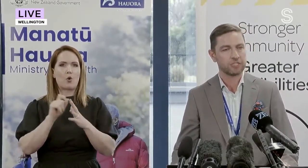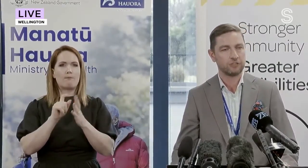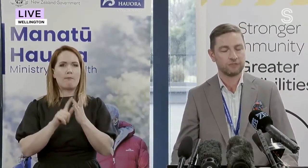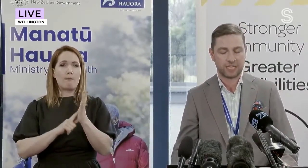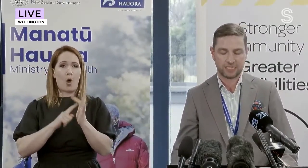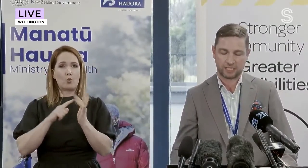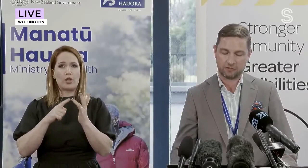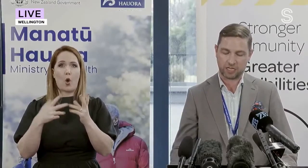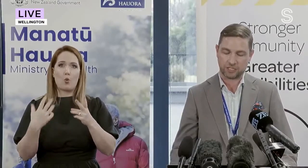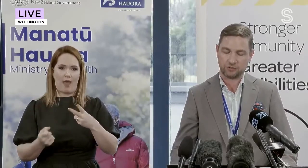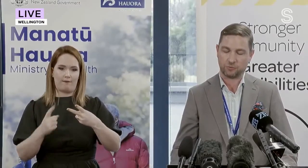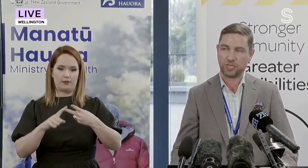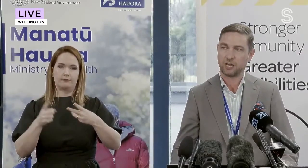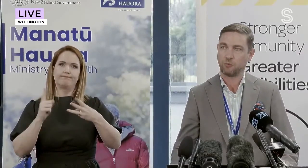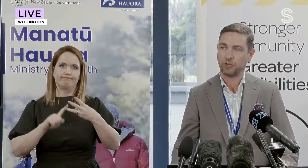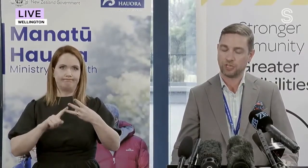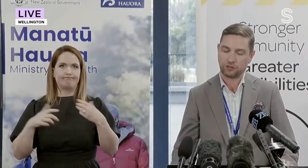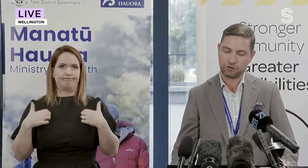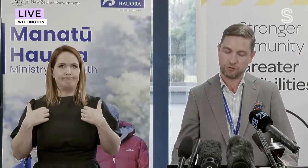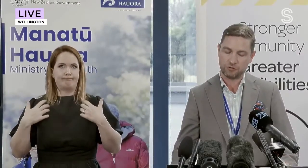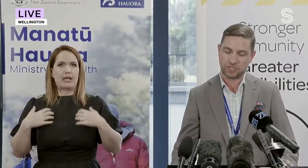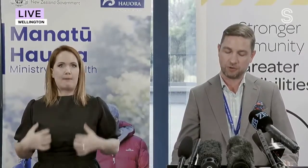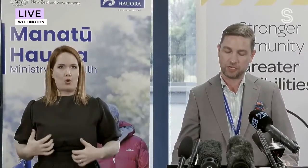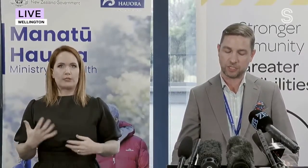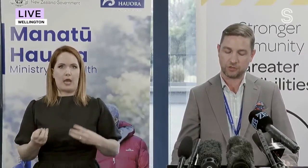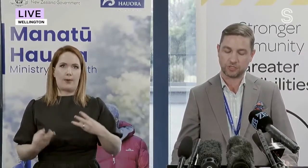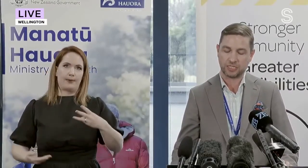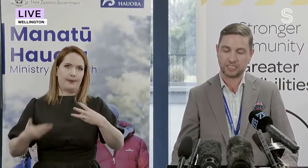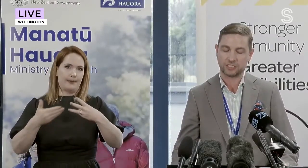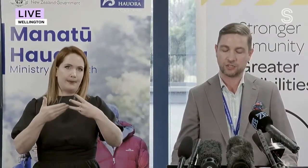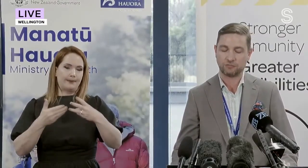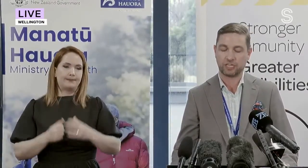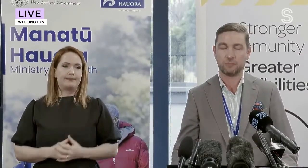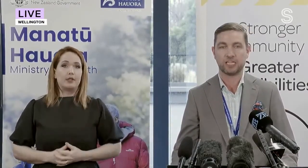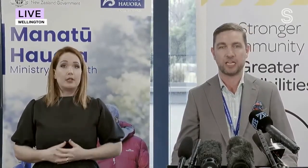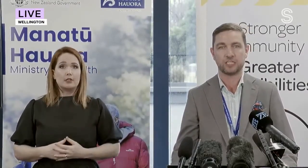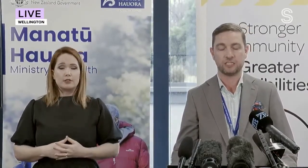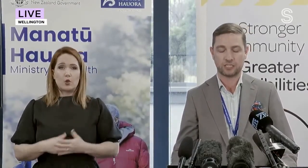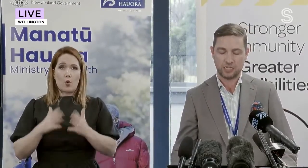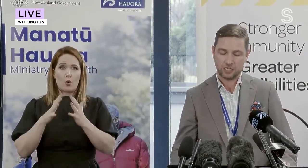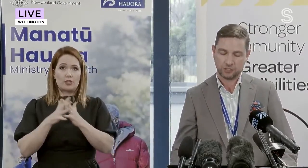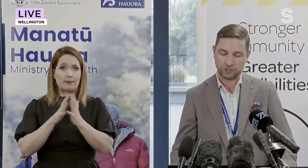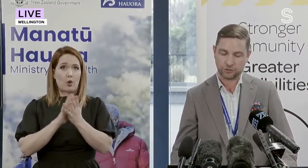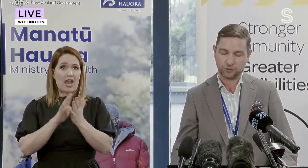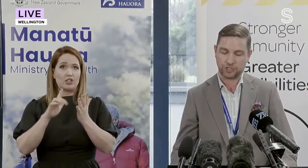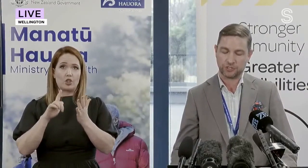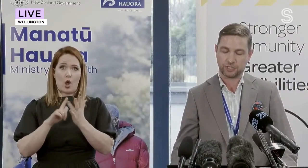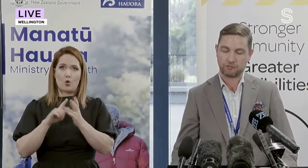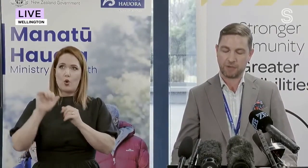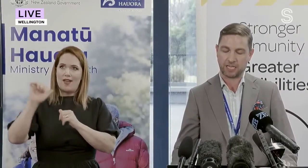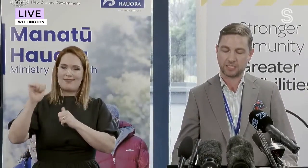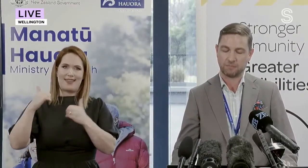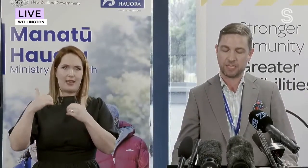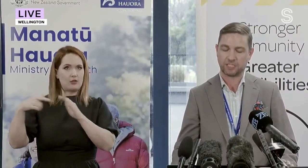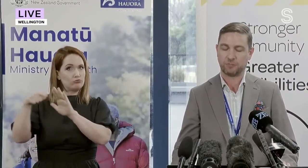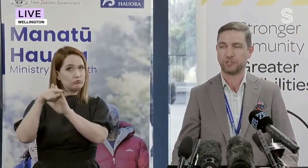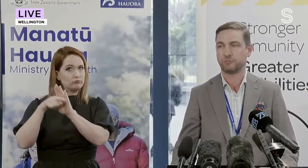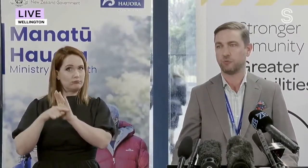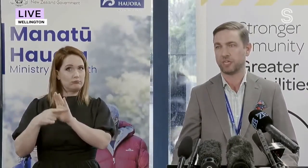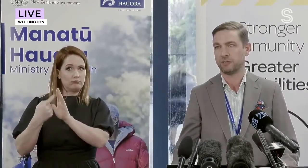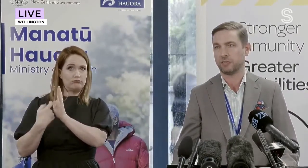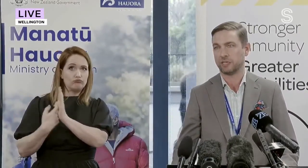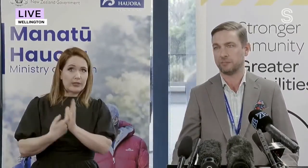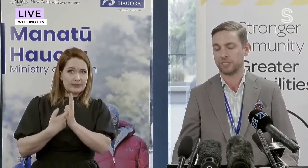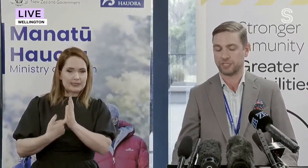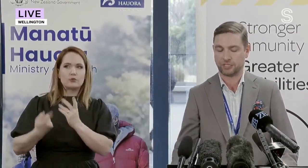As a result of that declaration, we are working through the WHO's list of recommendations to ensure that New Zealand remains in the best